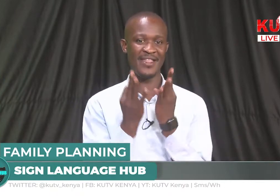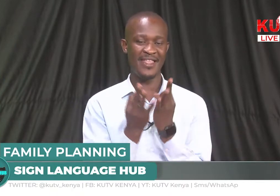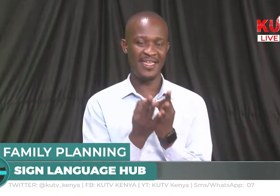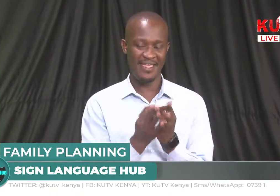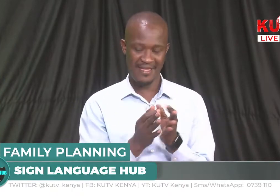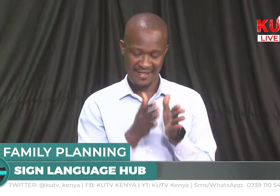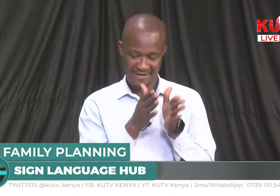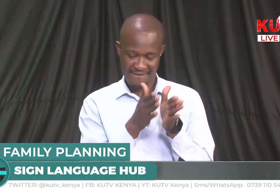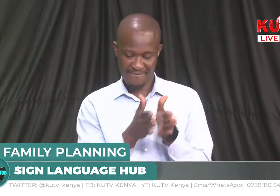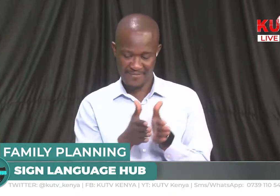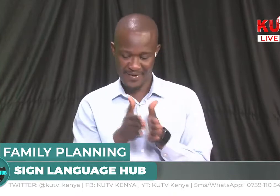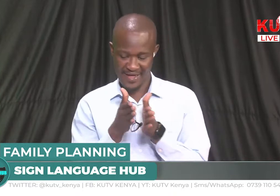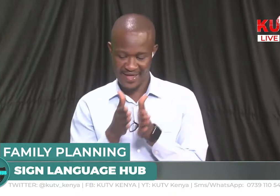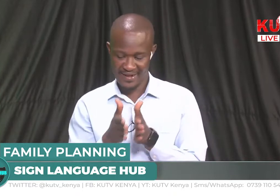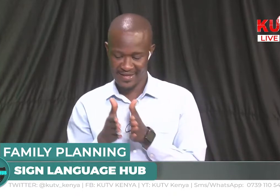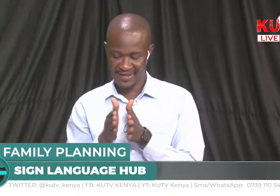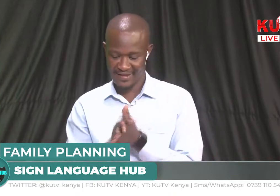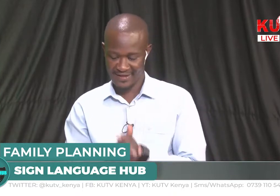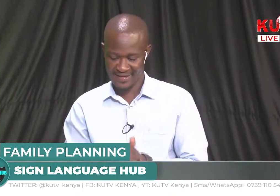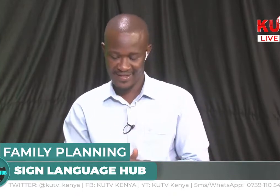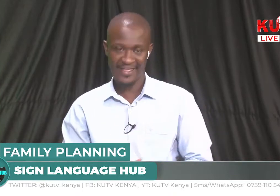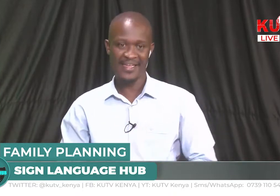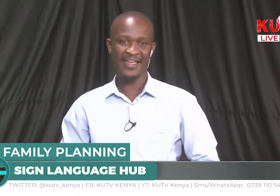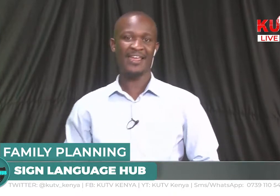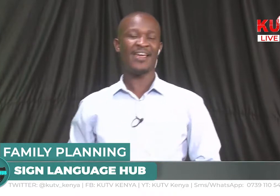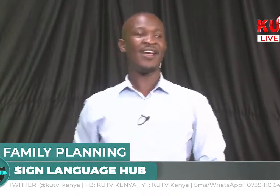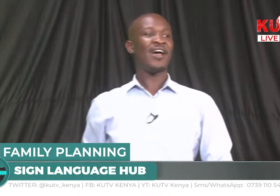Family planning.